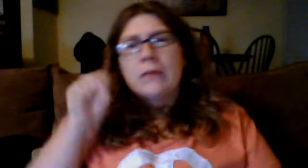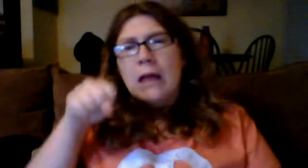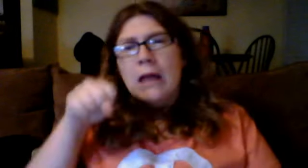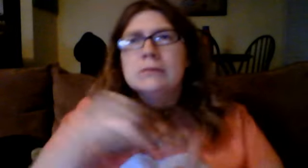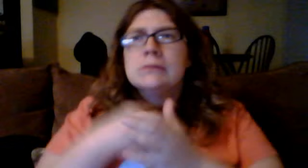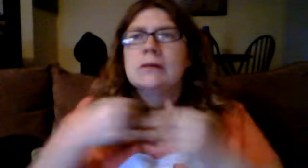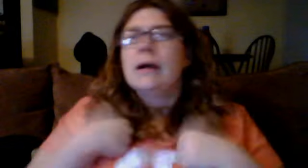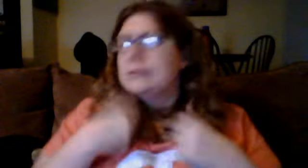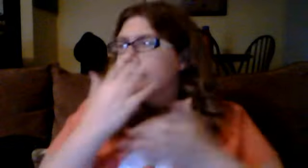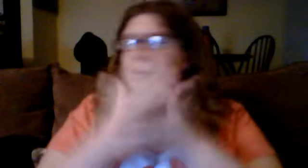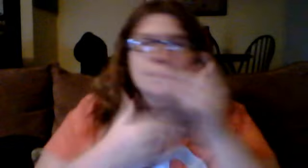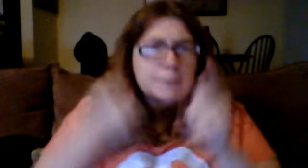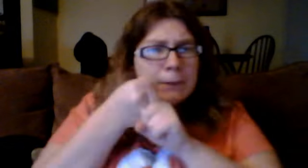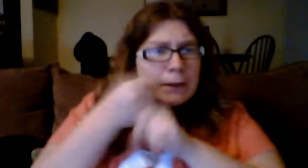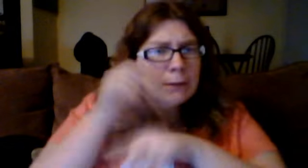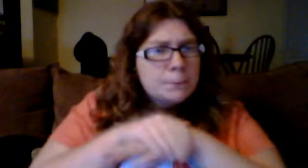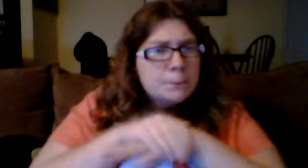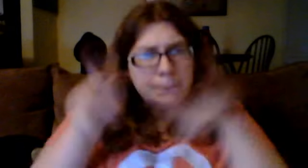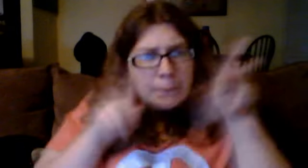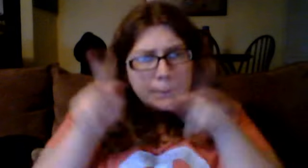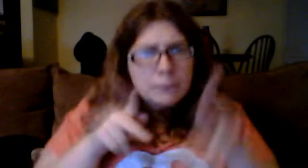Wait a week to run. You're paid. Hey.